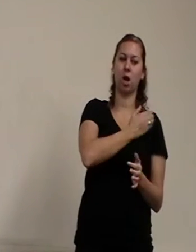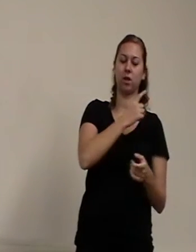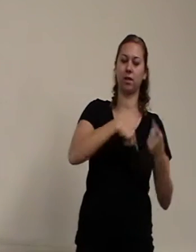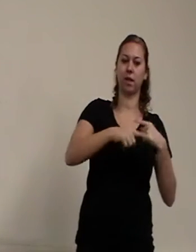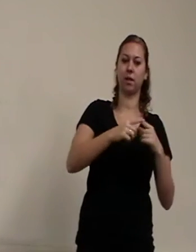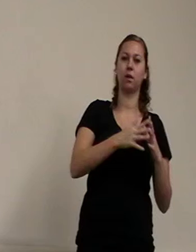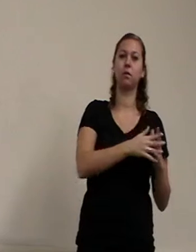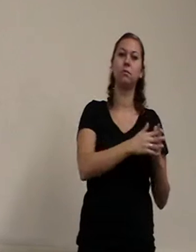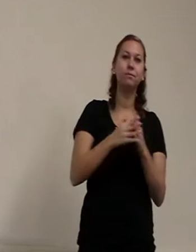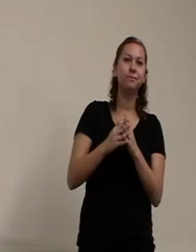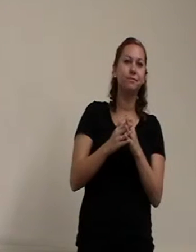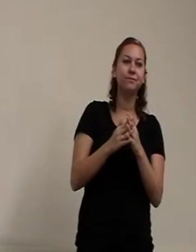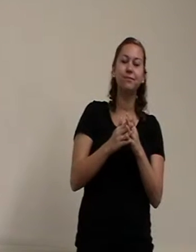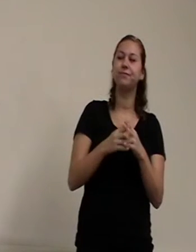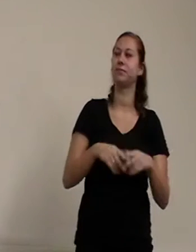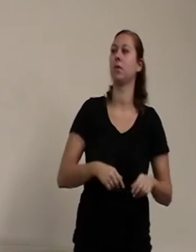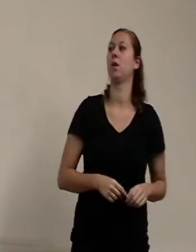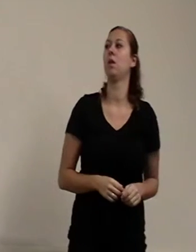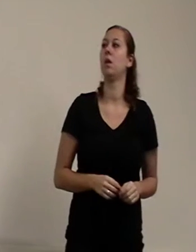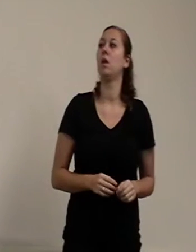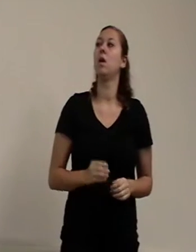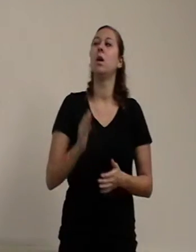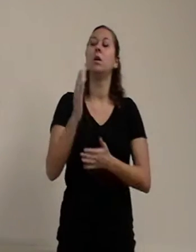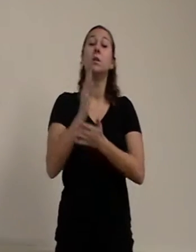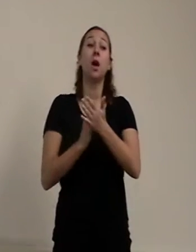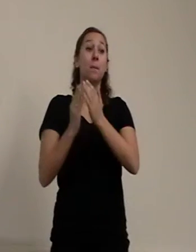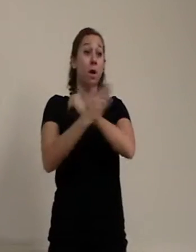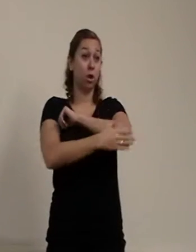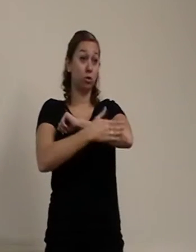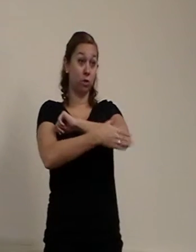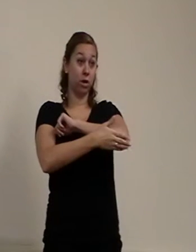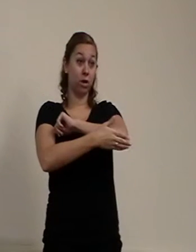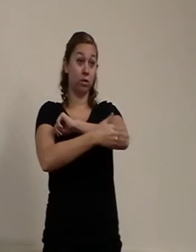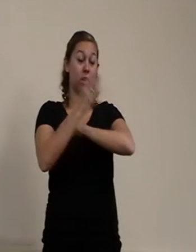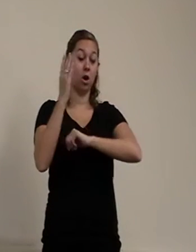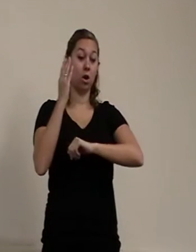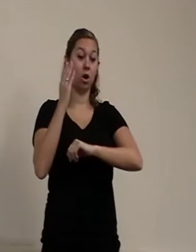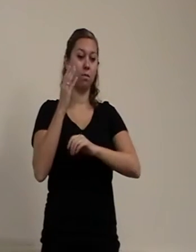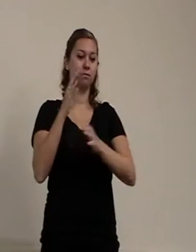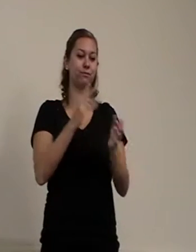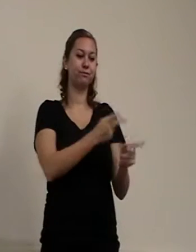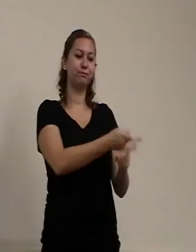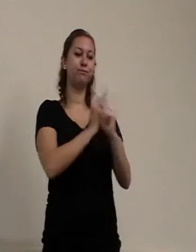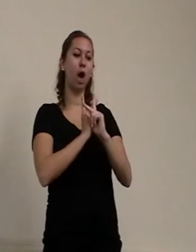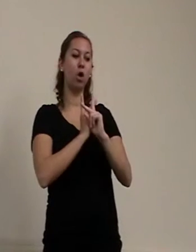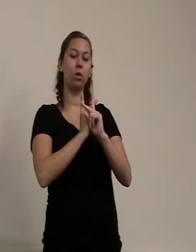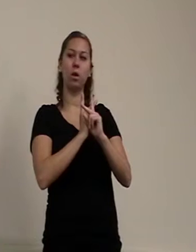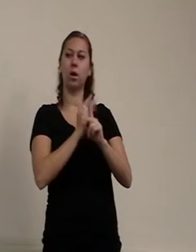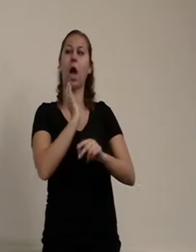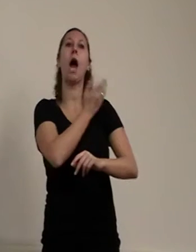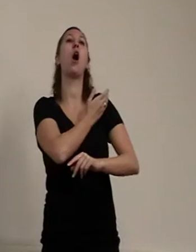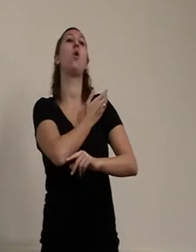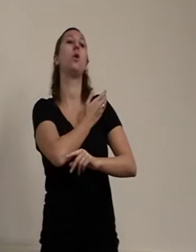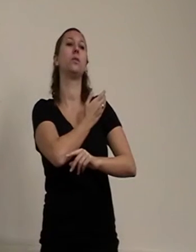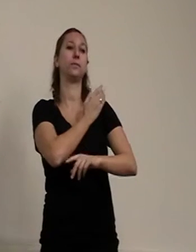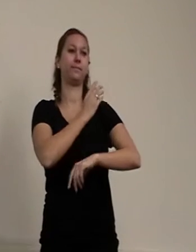sign name of that specific country. Okay. So if I went over there, I would meet people that would sign America. Mostly because they know that's our